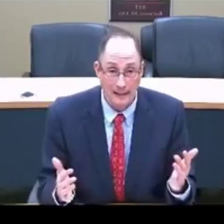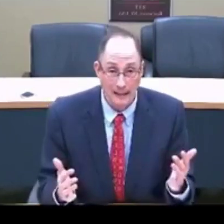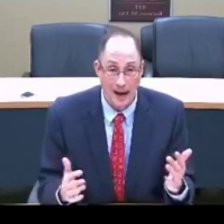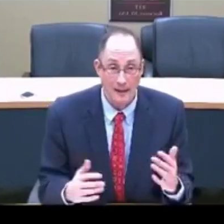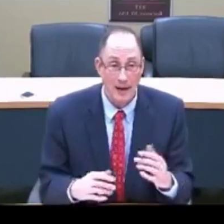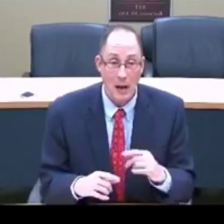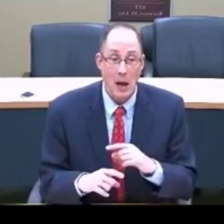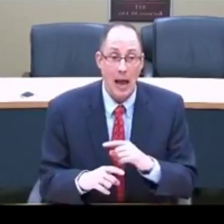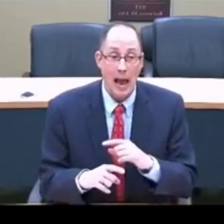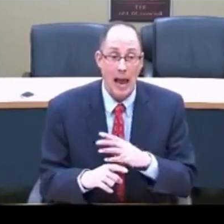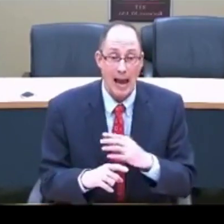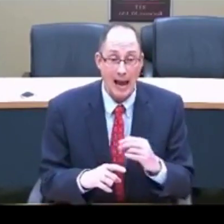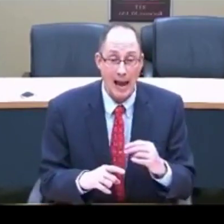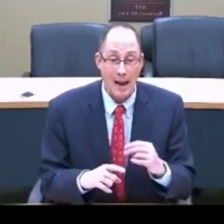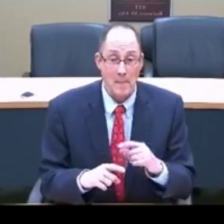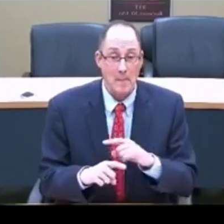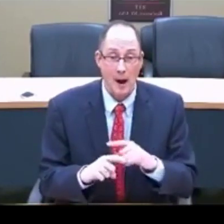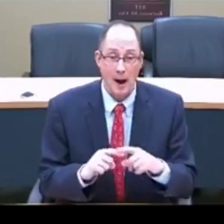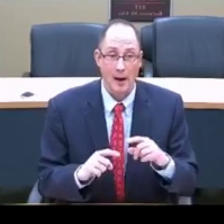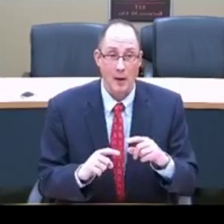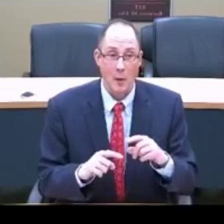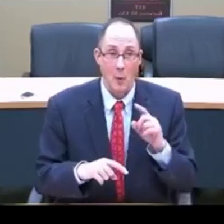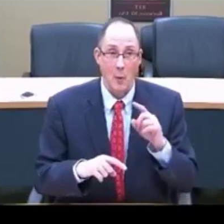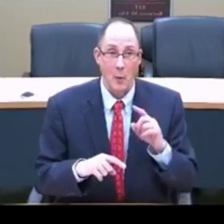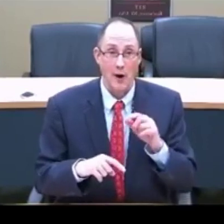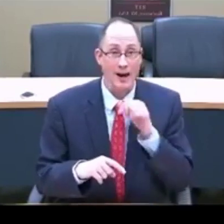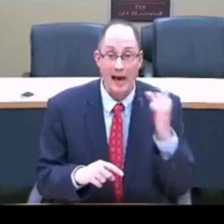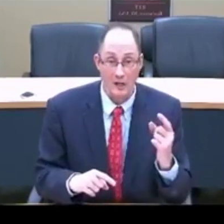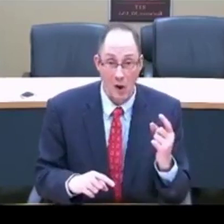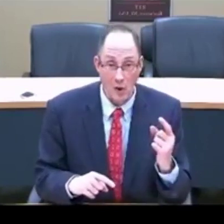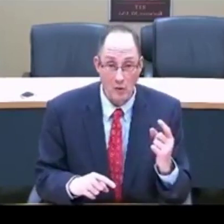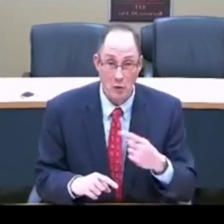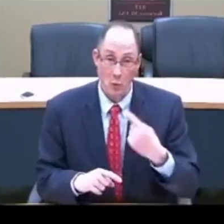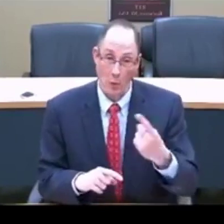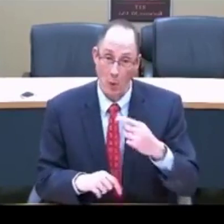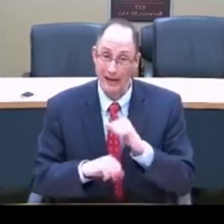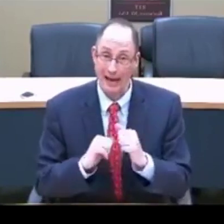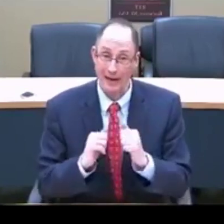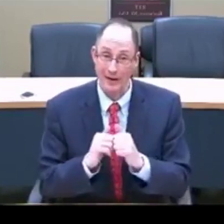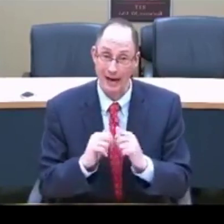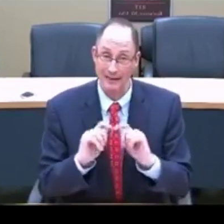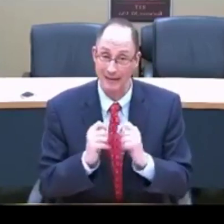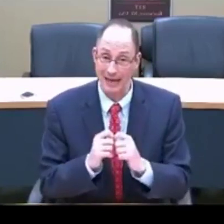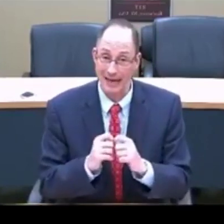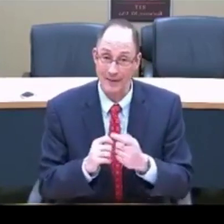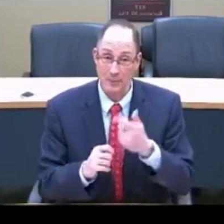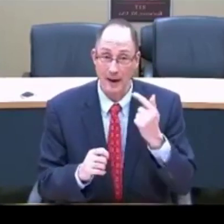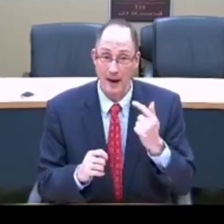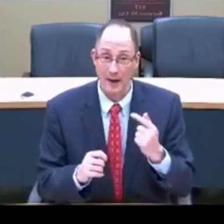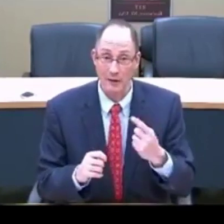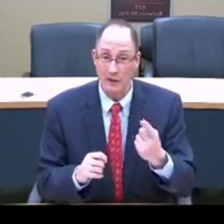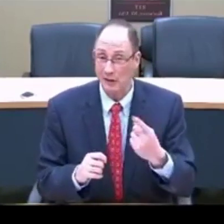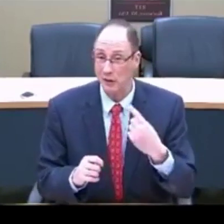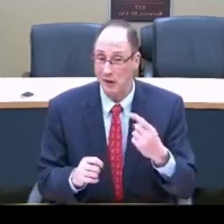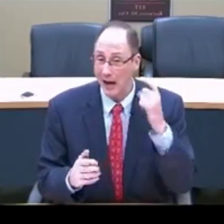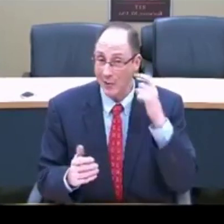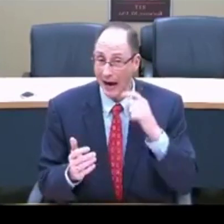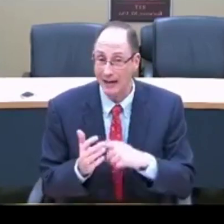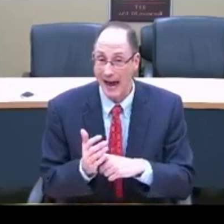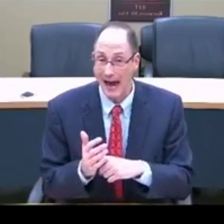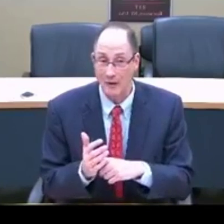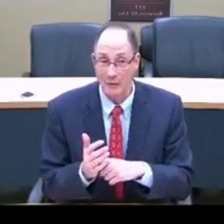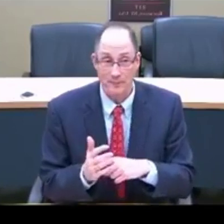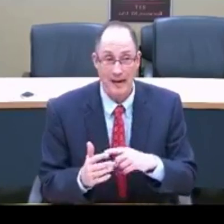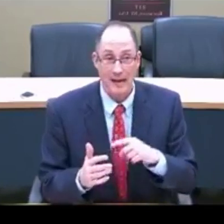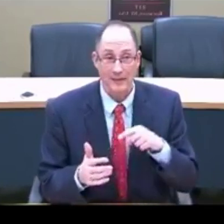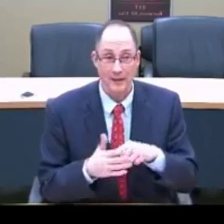be done. And, but we're not alone. We're working together as a team because you and I recognize